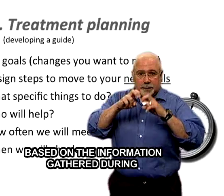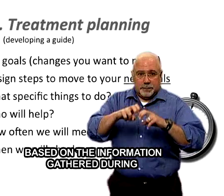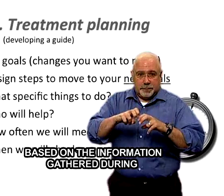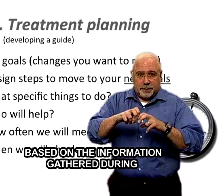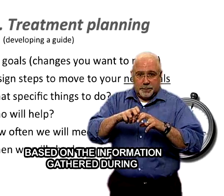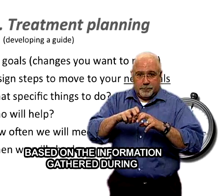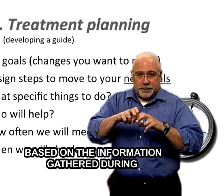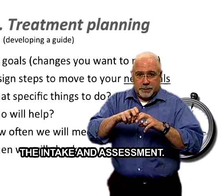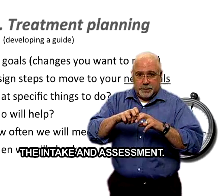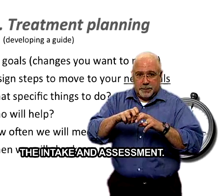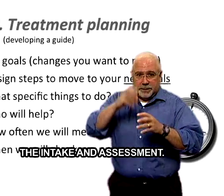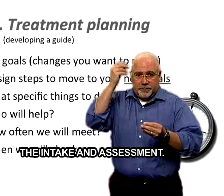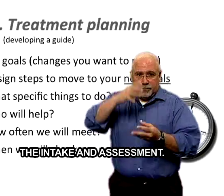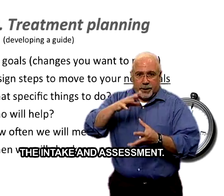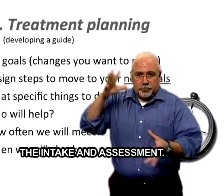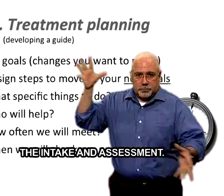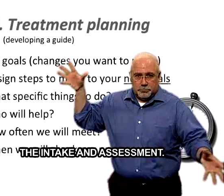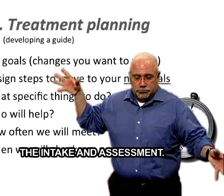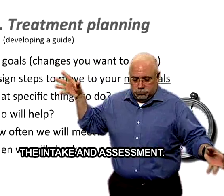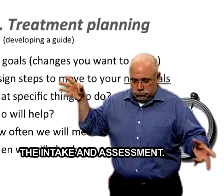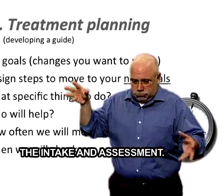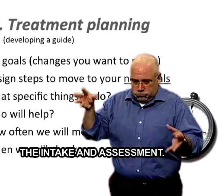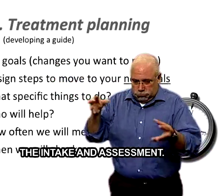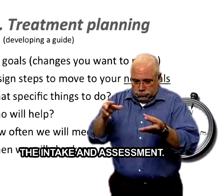during the intake and assessment.